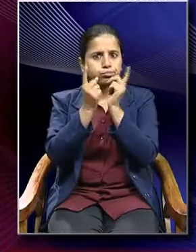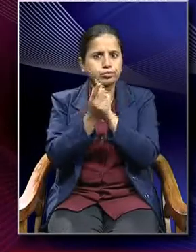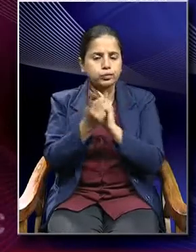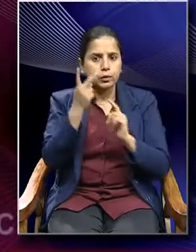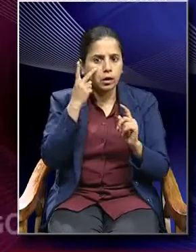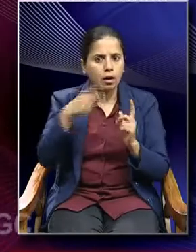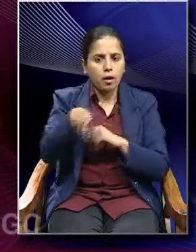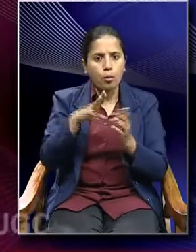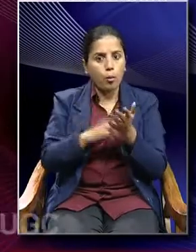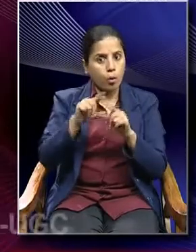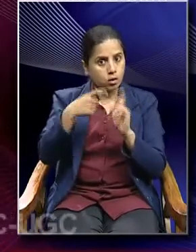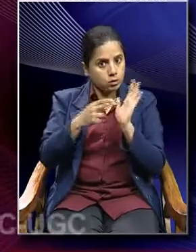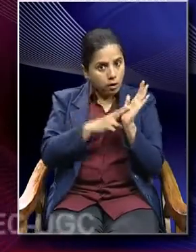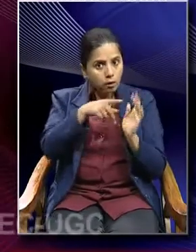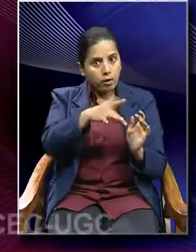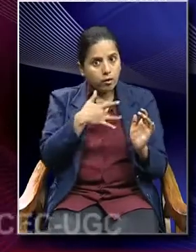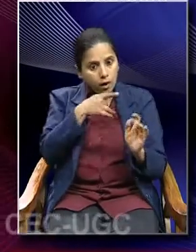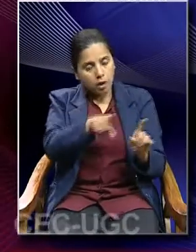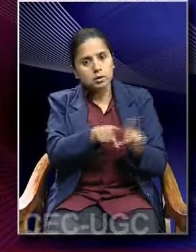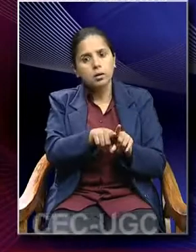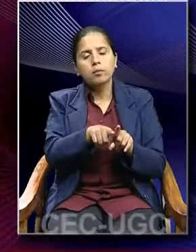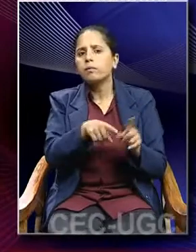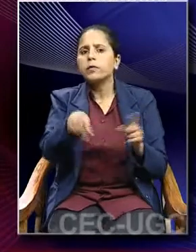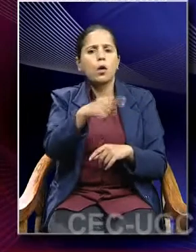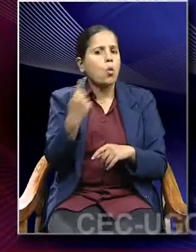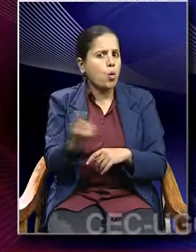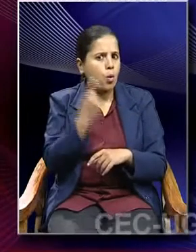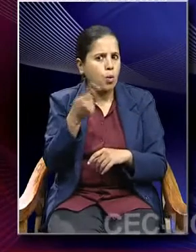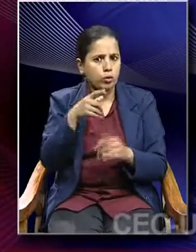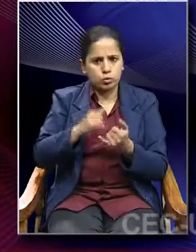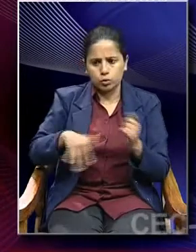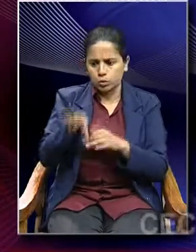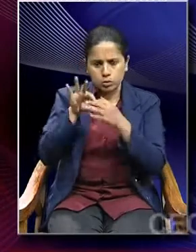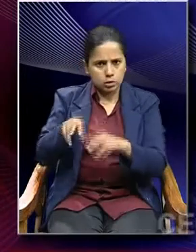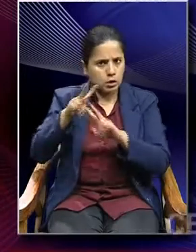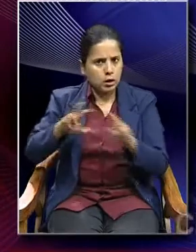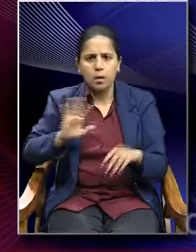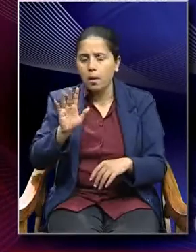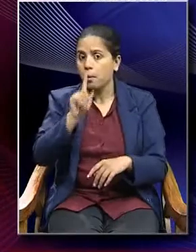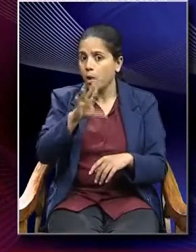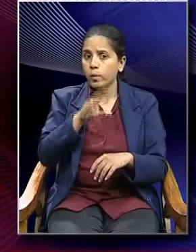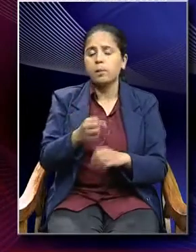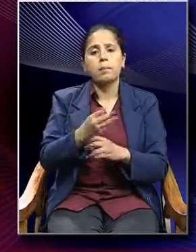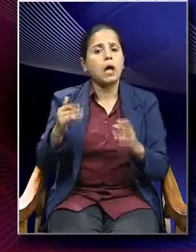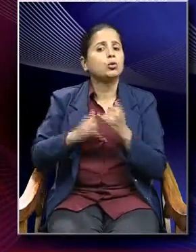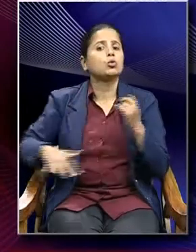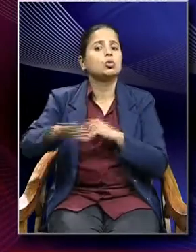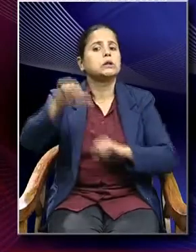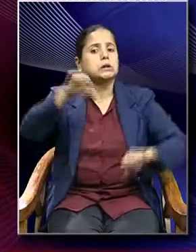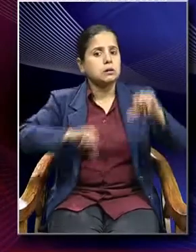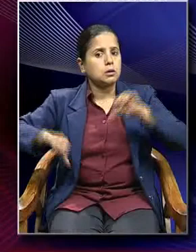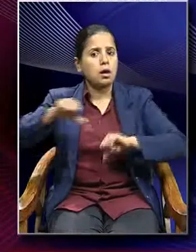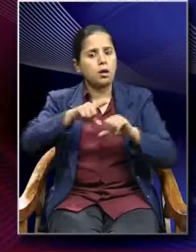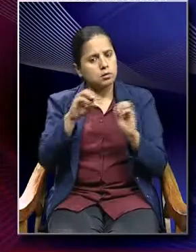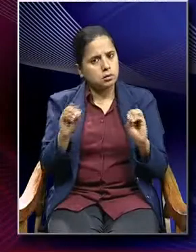towards modernity. And it's not only sociology, but a number of social science kind of